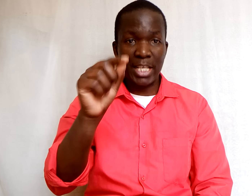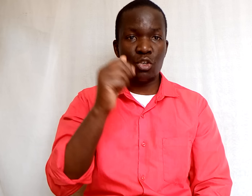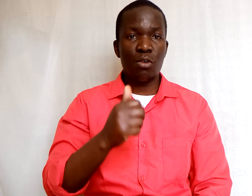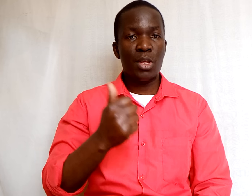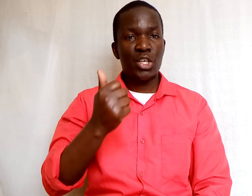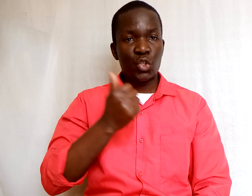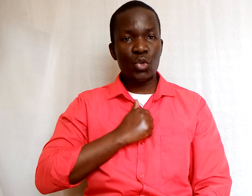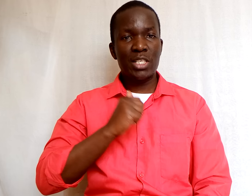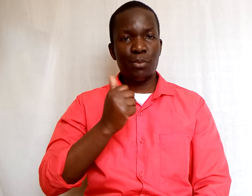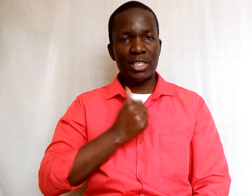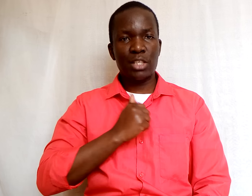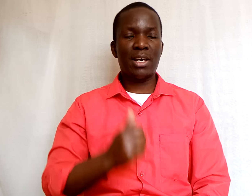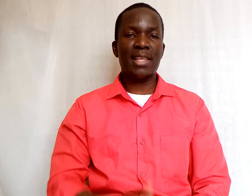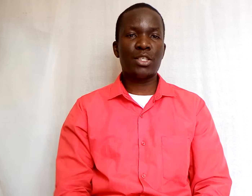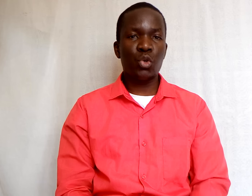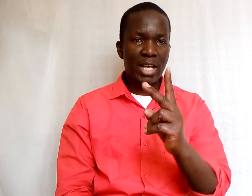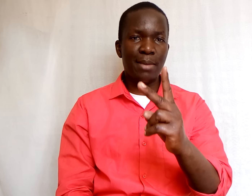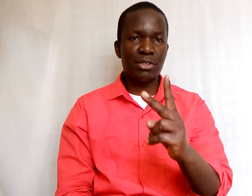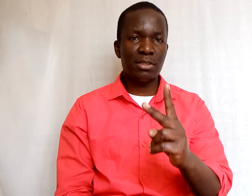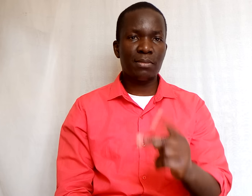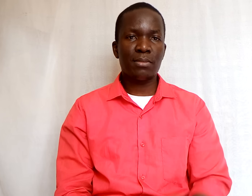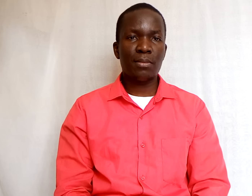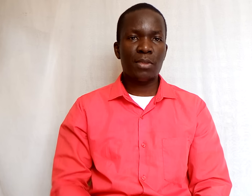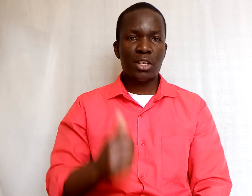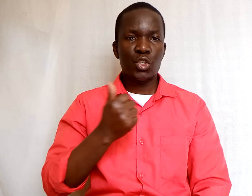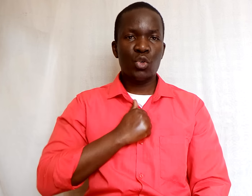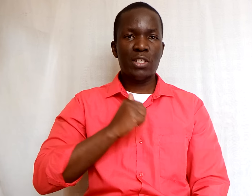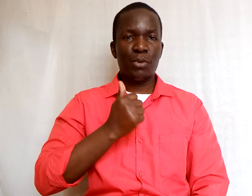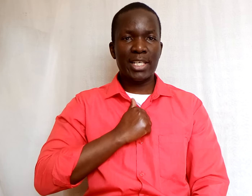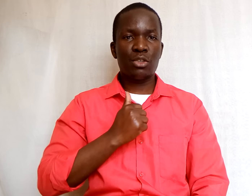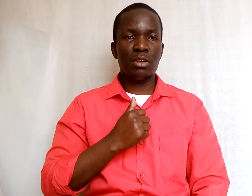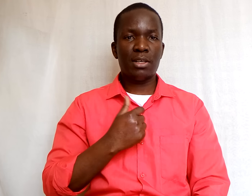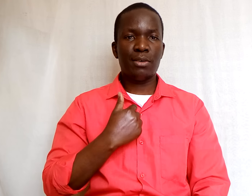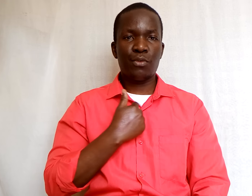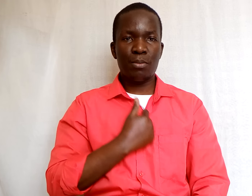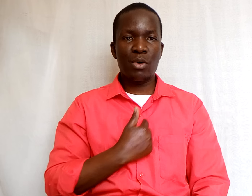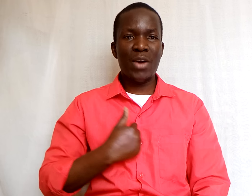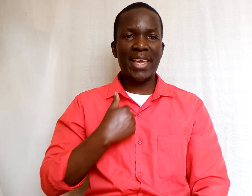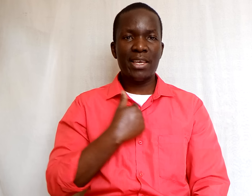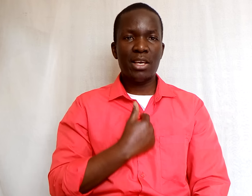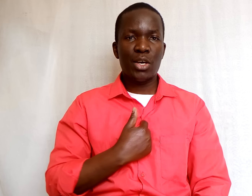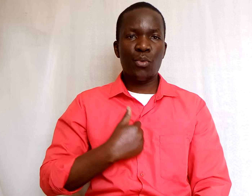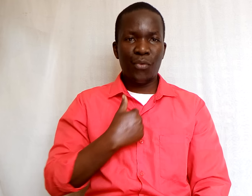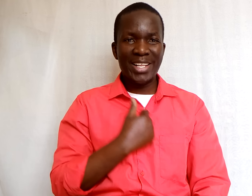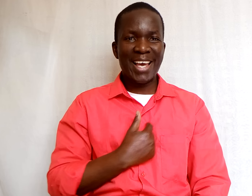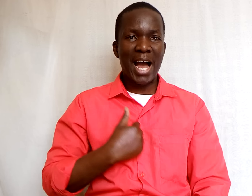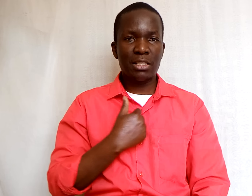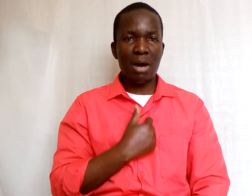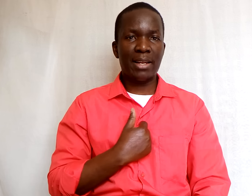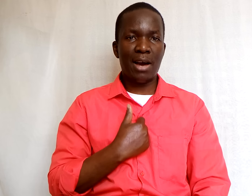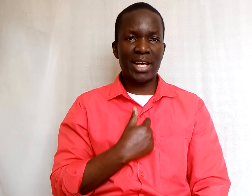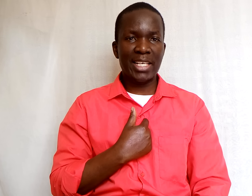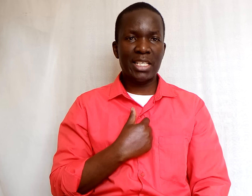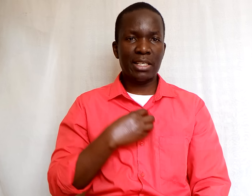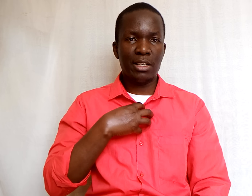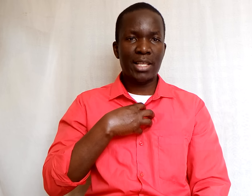potato like that, 2 times, sweet potato. From the way you feel the heartburn after eating, that's